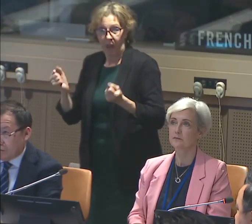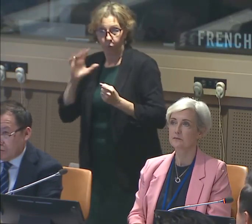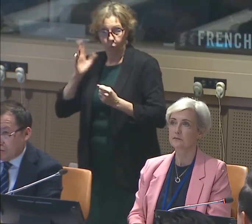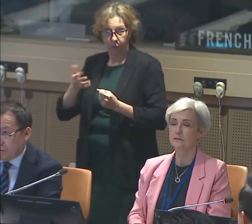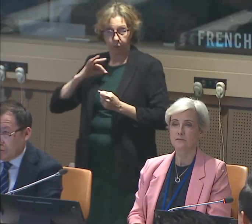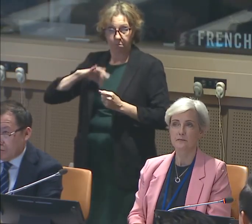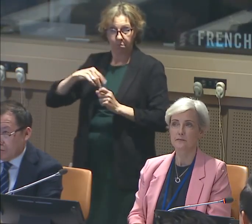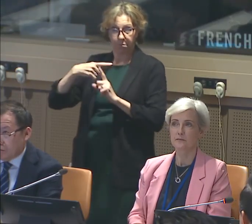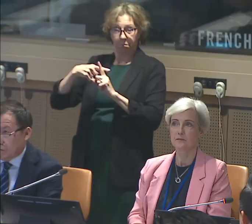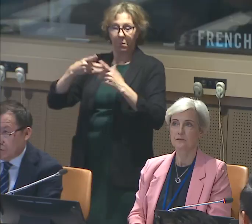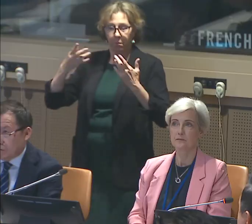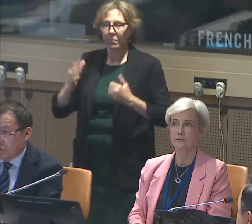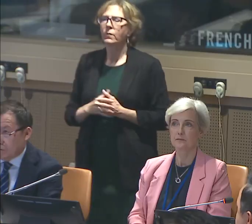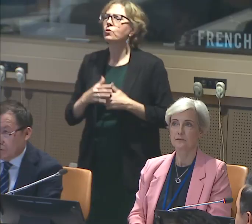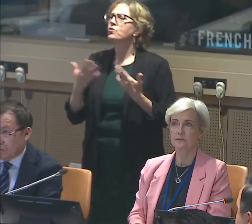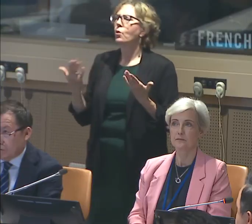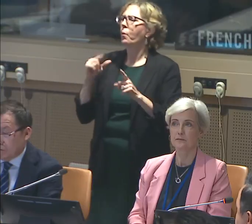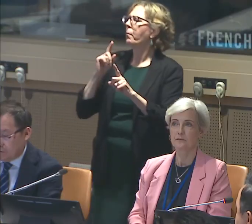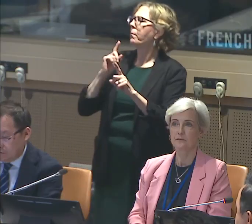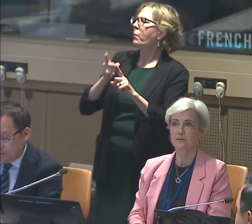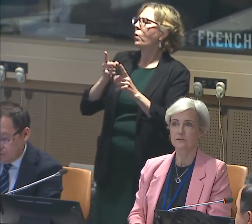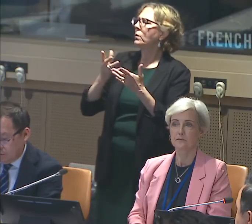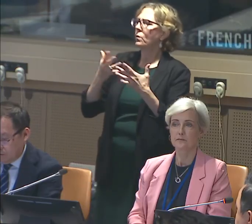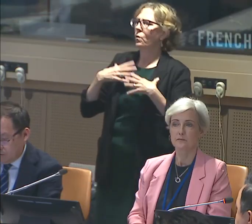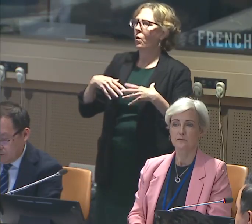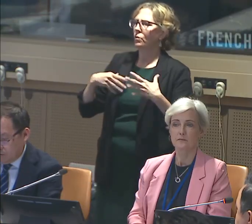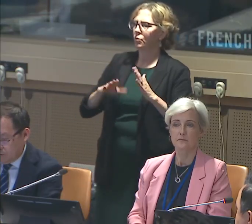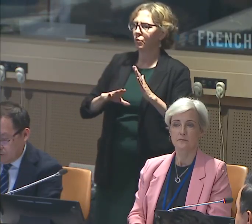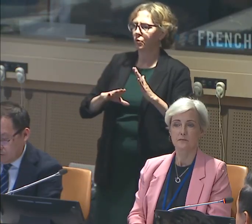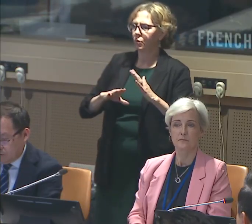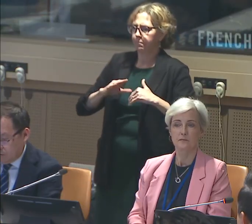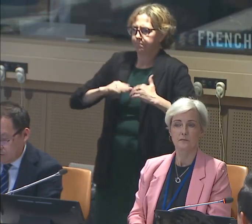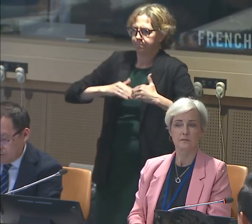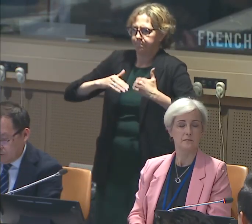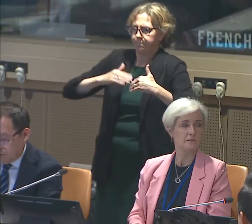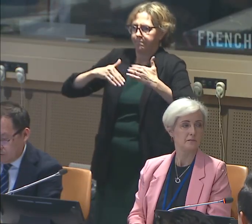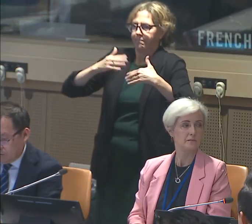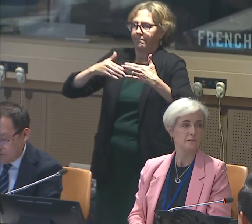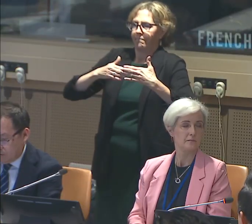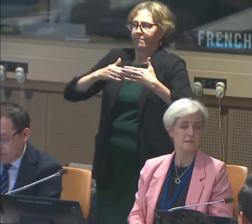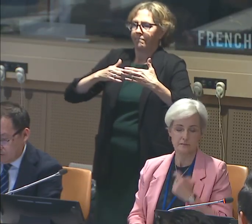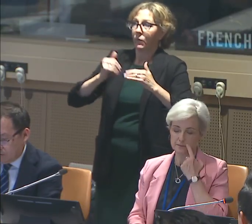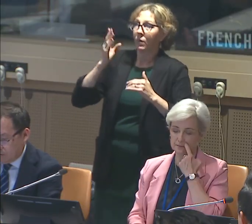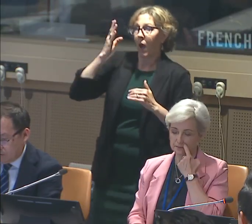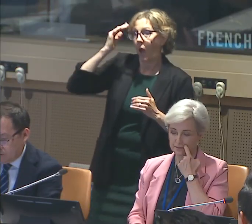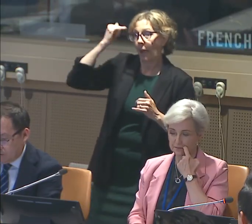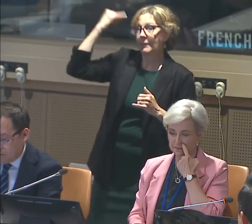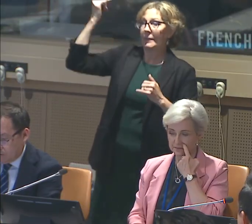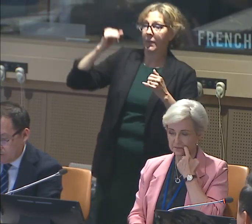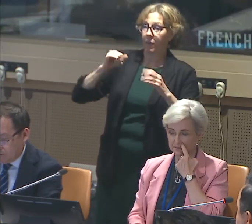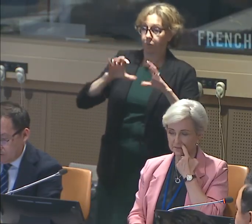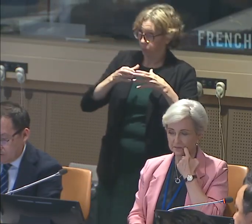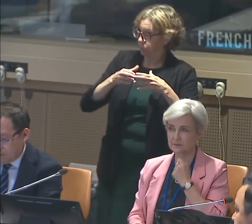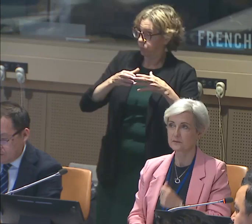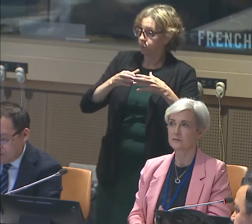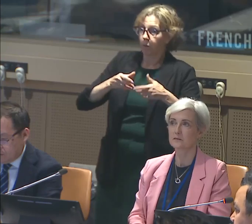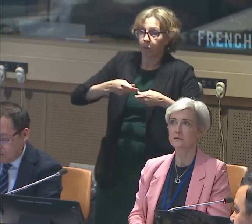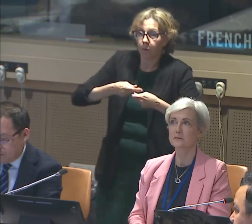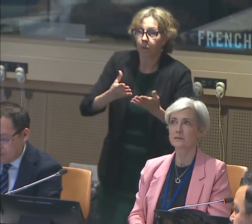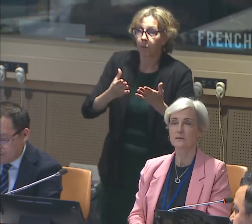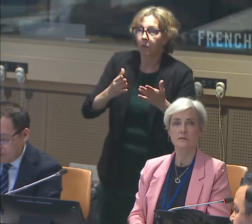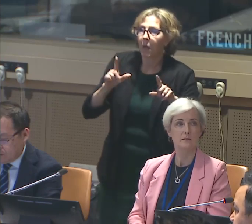developing the detail of operation and starting to pilot those. And this is something on which we really